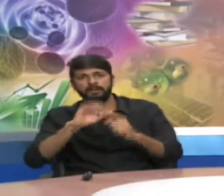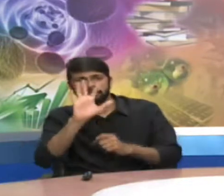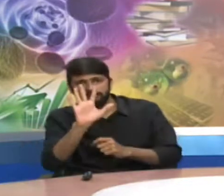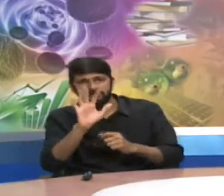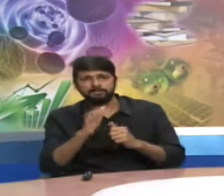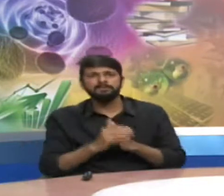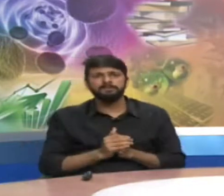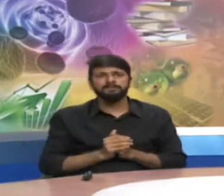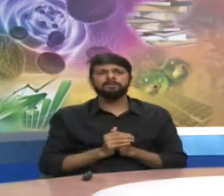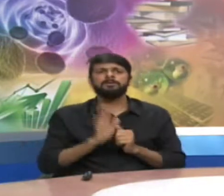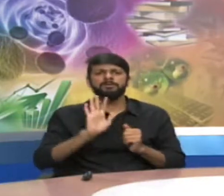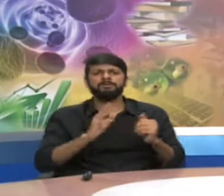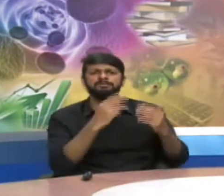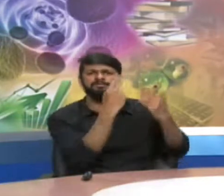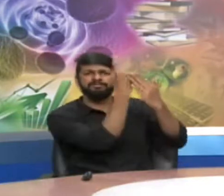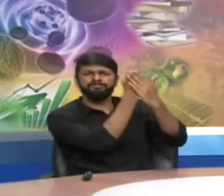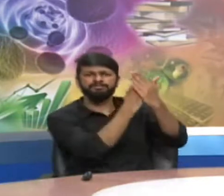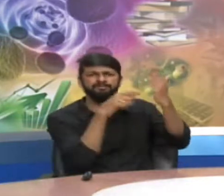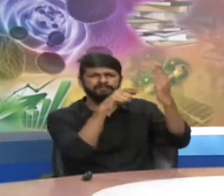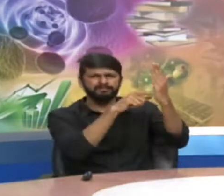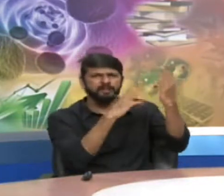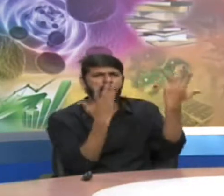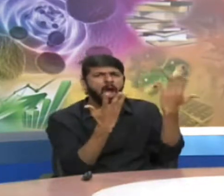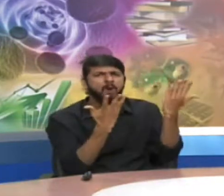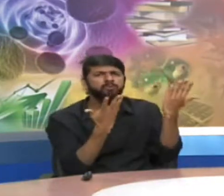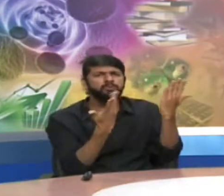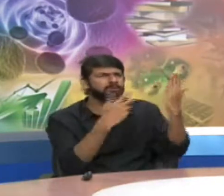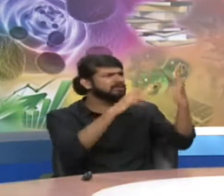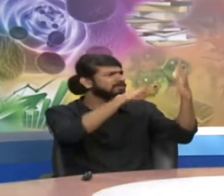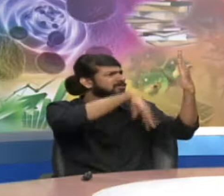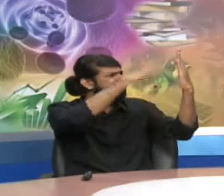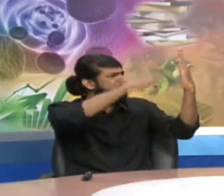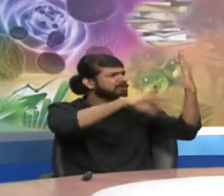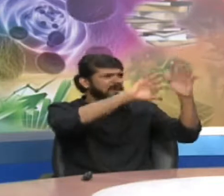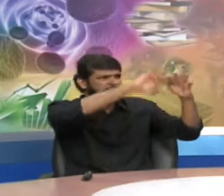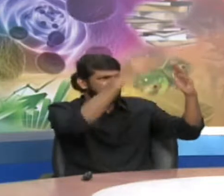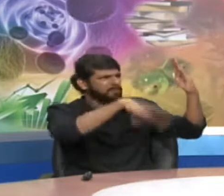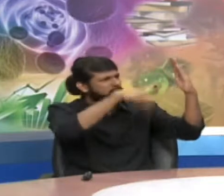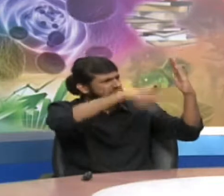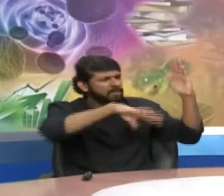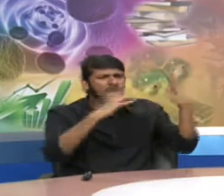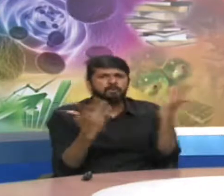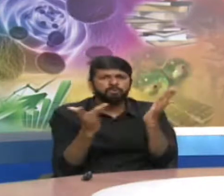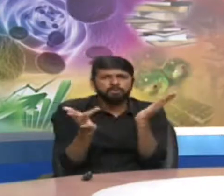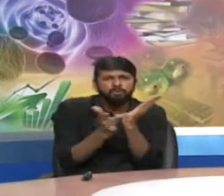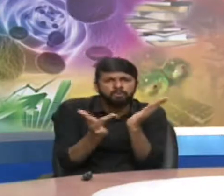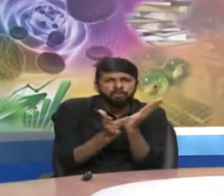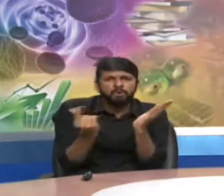Question number 5. What technique was used to make this painting?